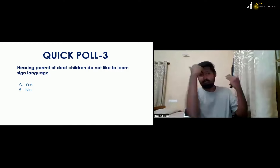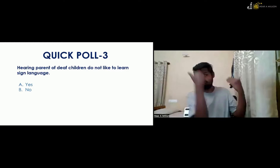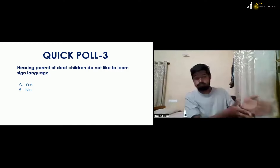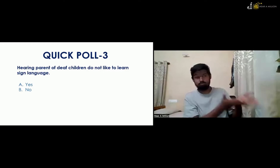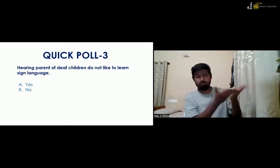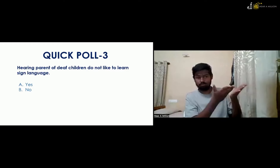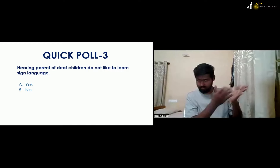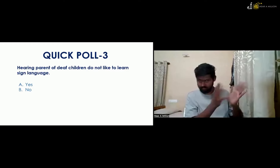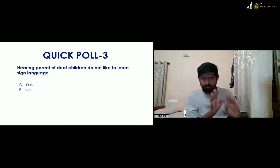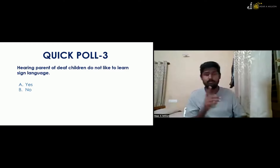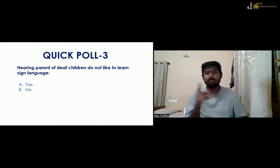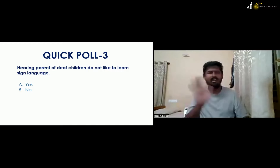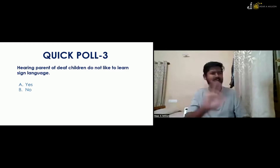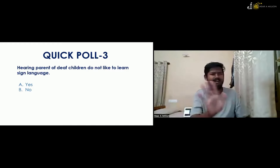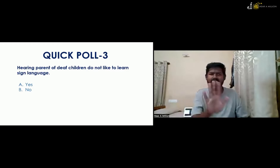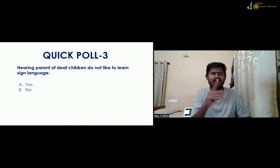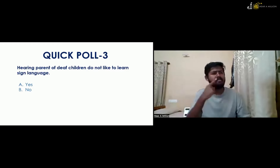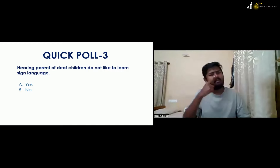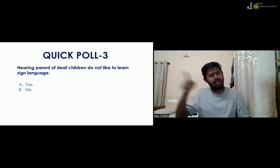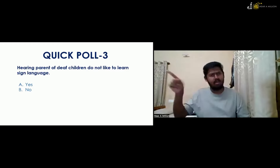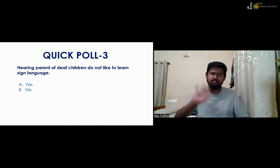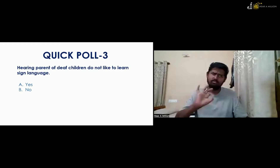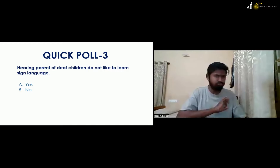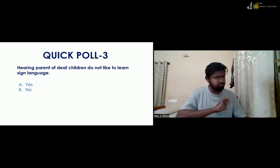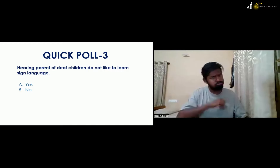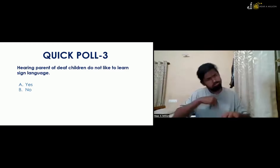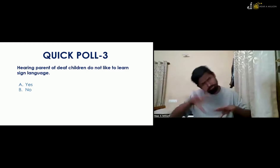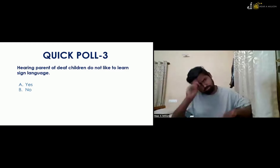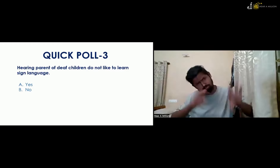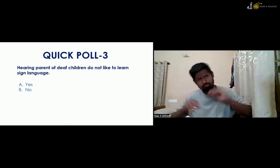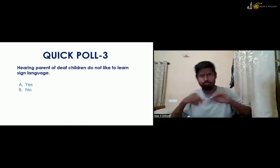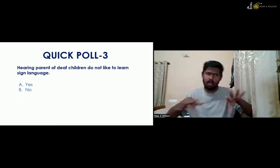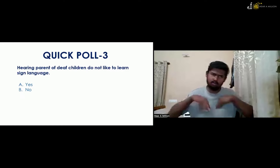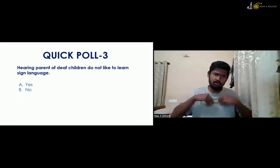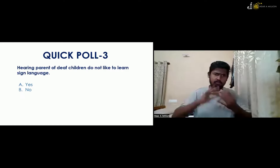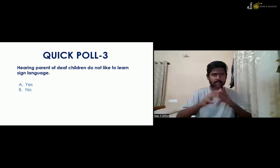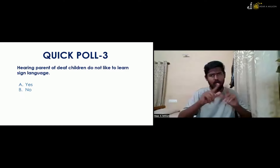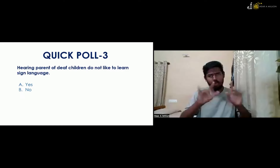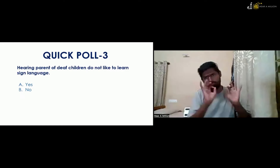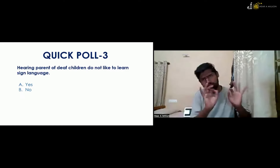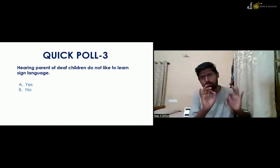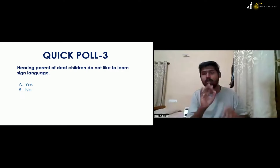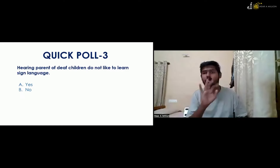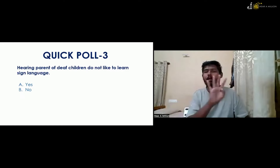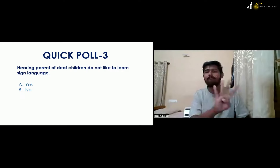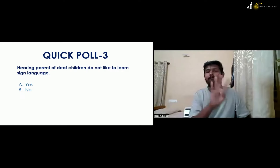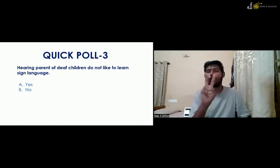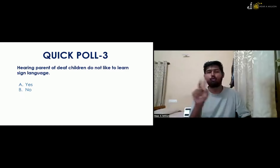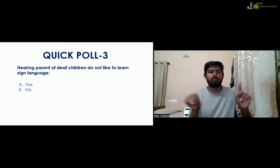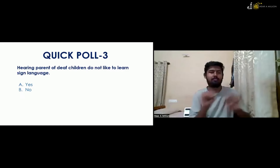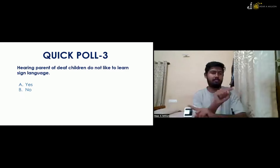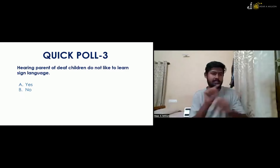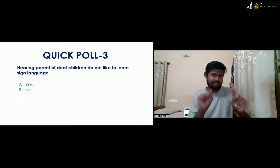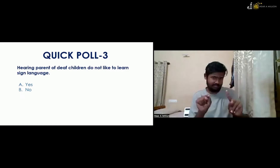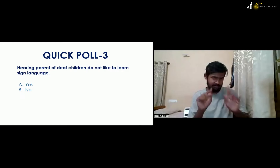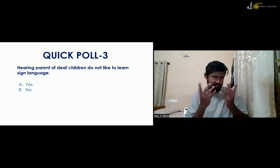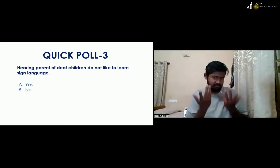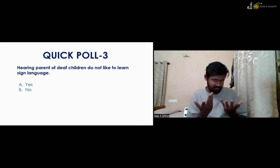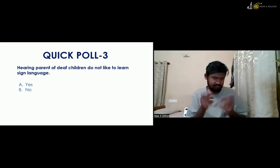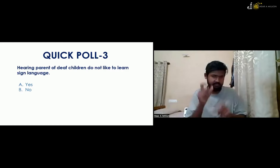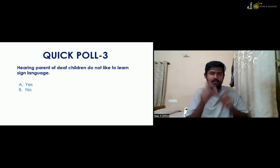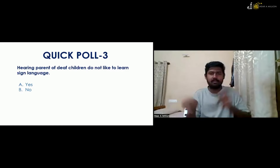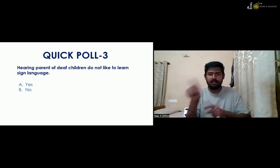58% participants who have answered for this one, and people who have answered for the hearing parent who would like